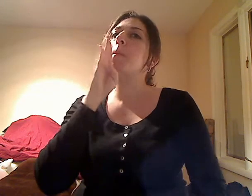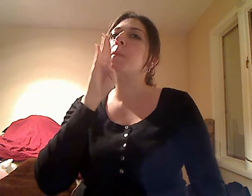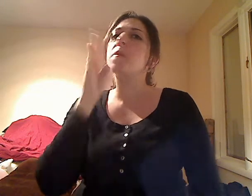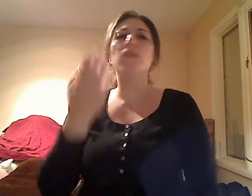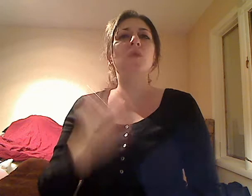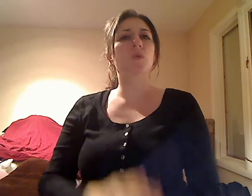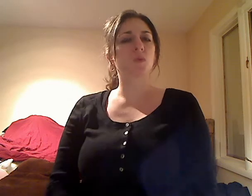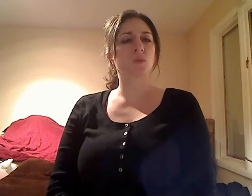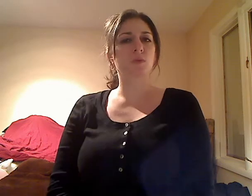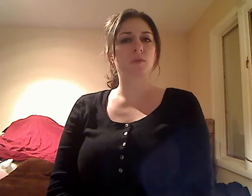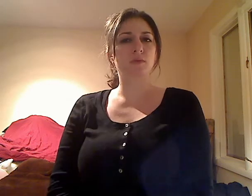Ryan?